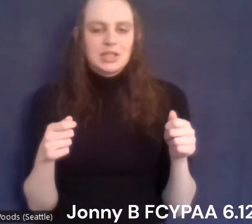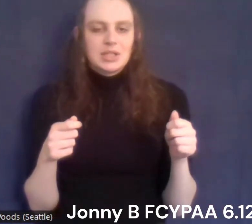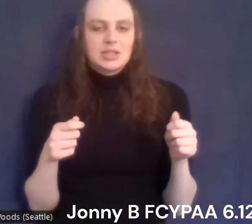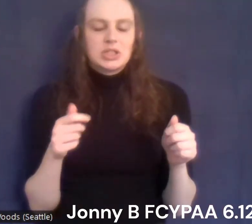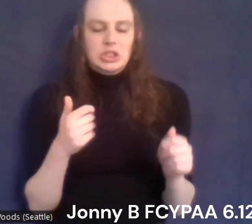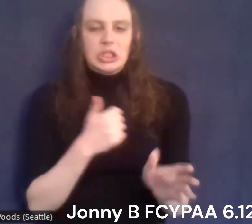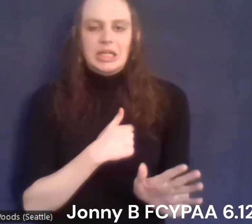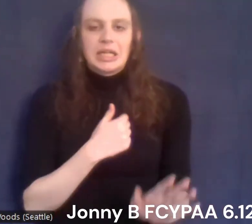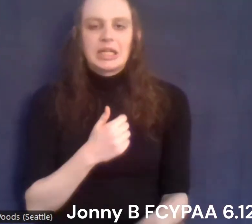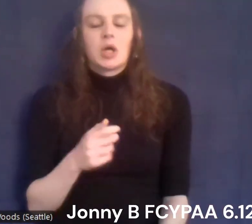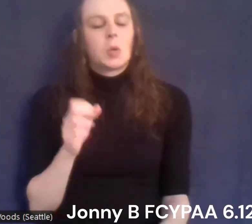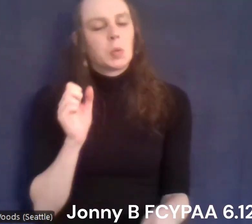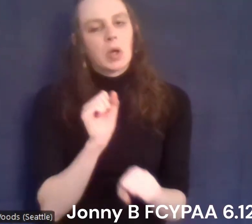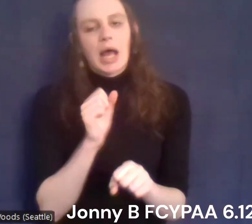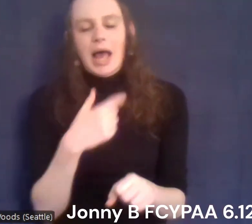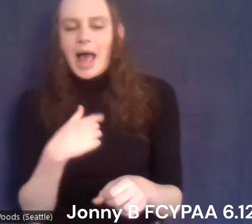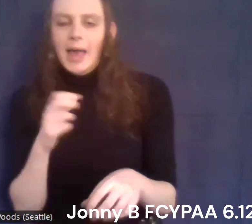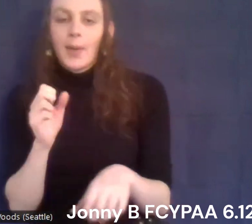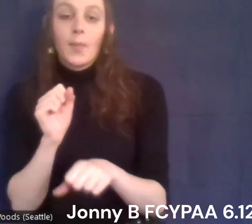Yeah, get through the steps, and